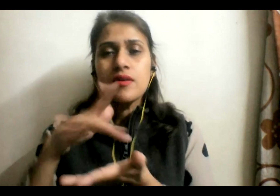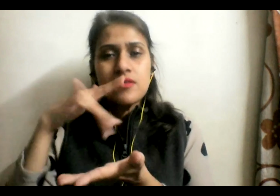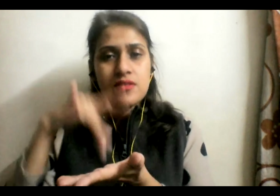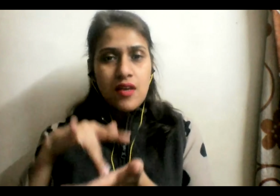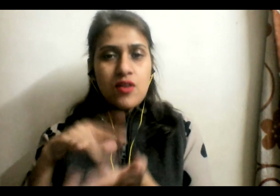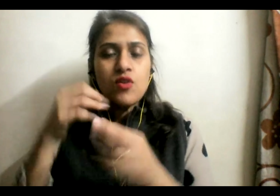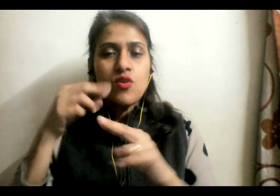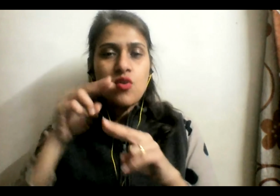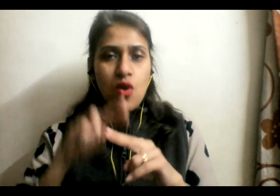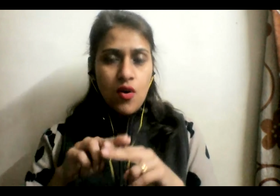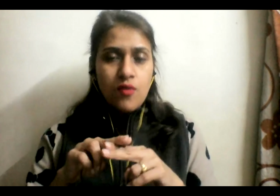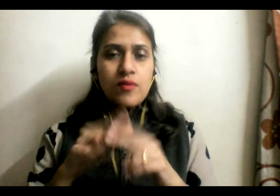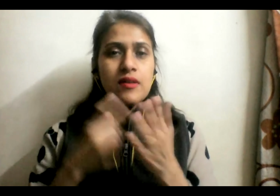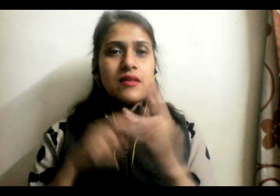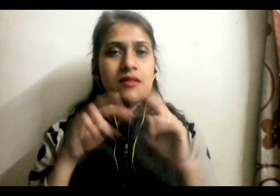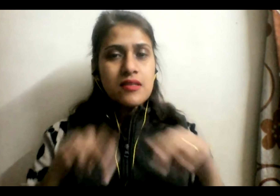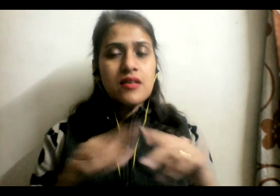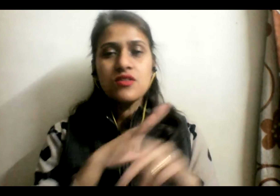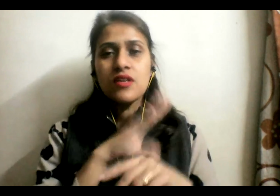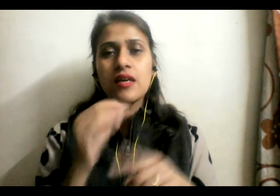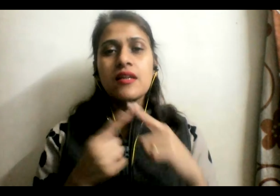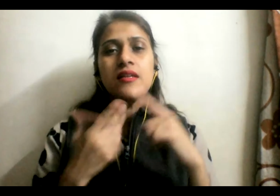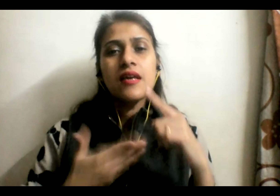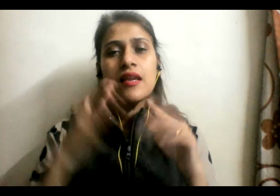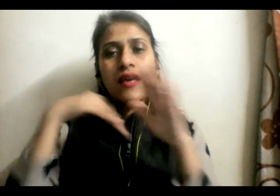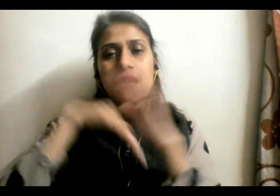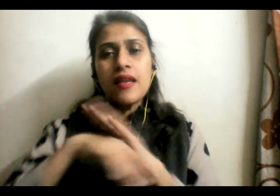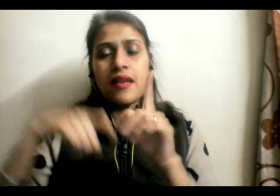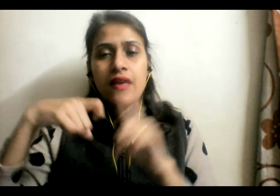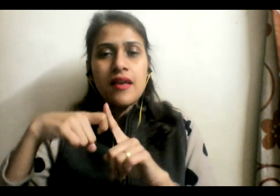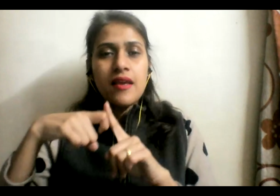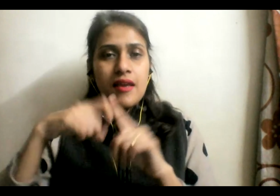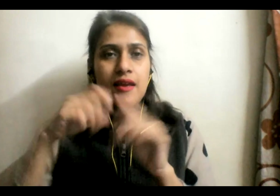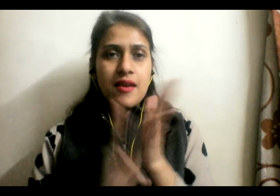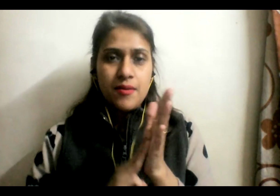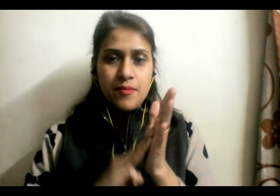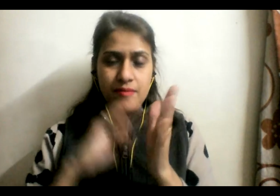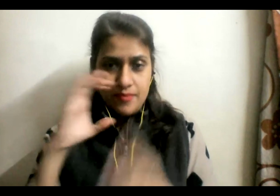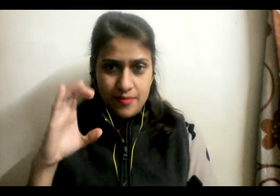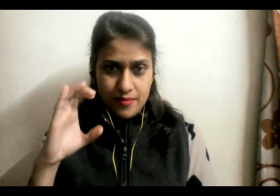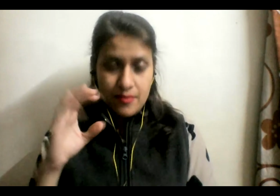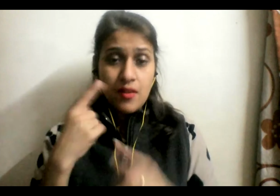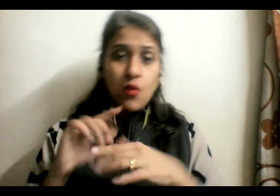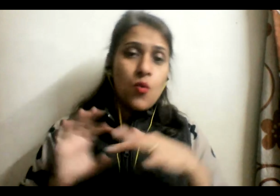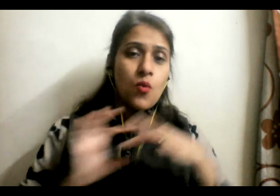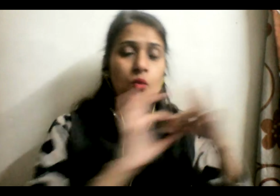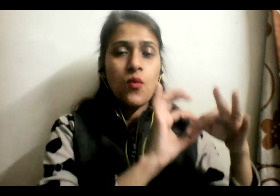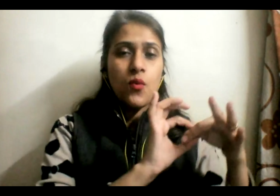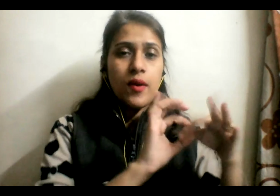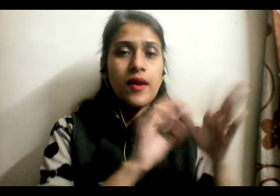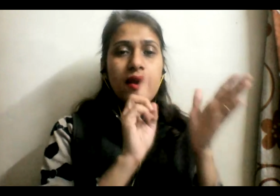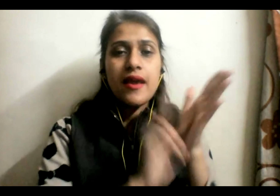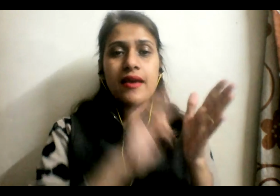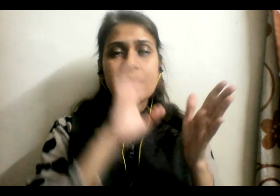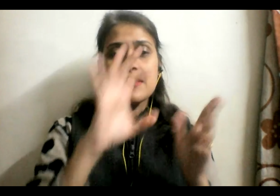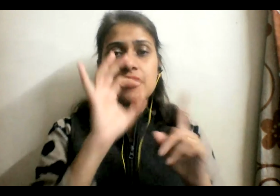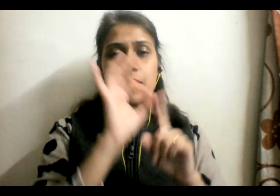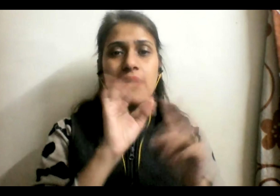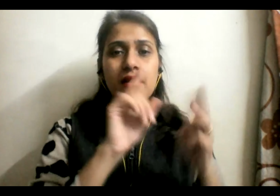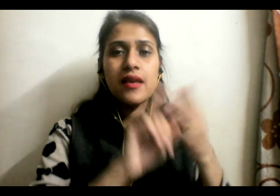Training, Kirorimal College, in collaboration with the National Center for the Promotion of